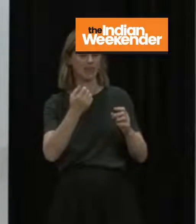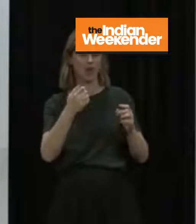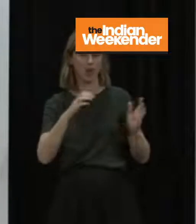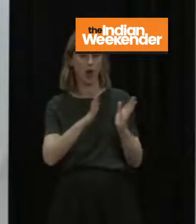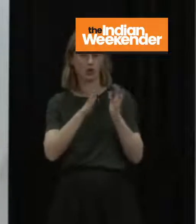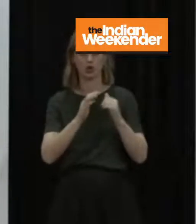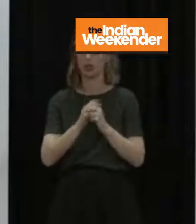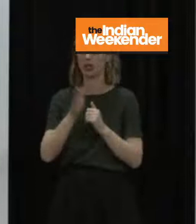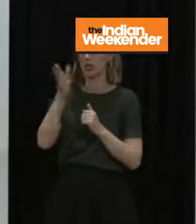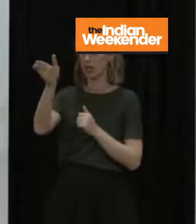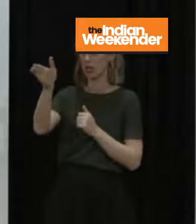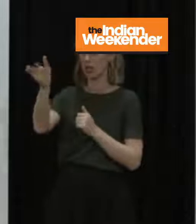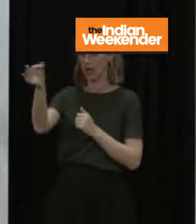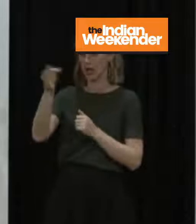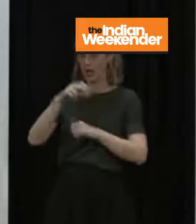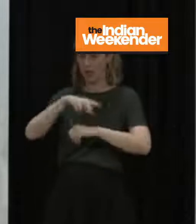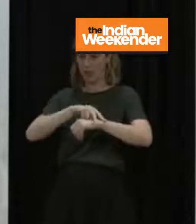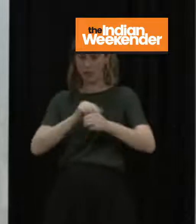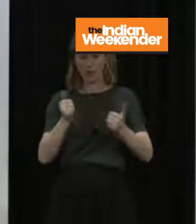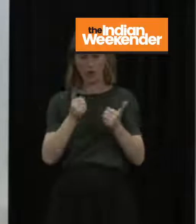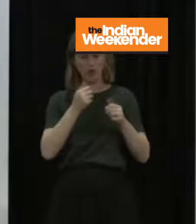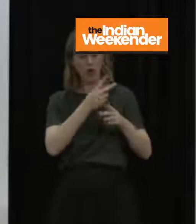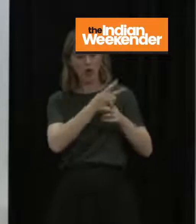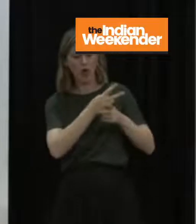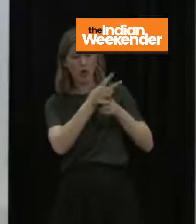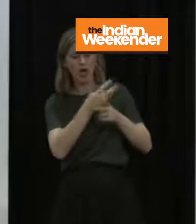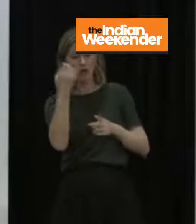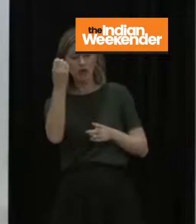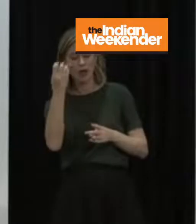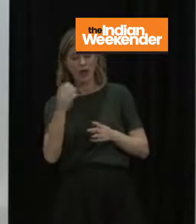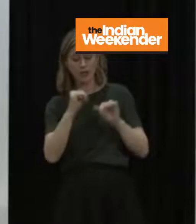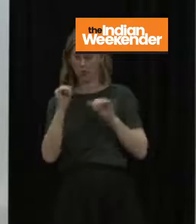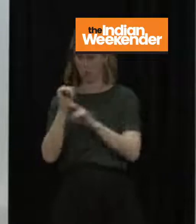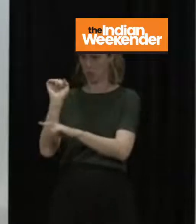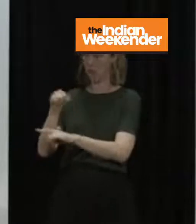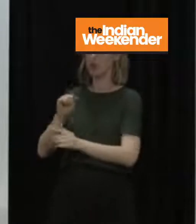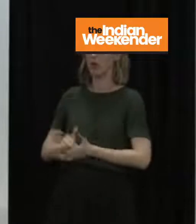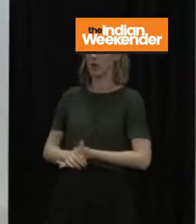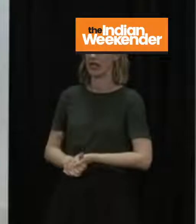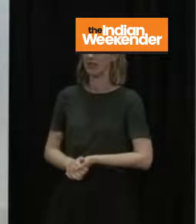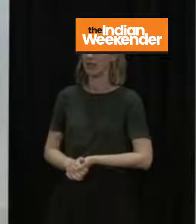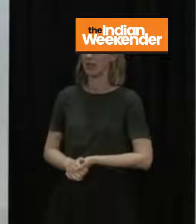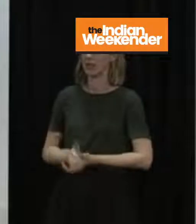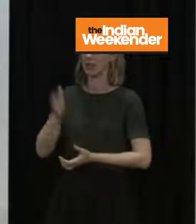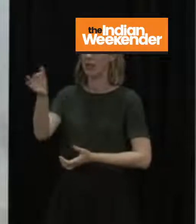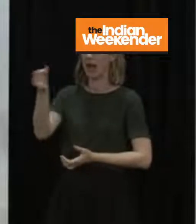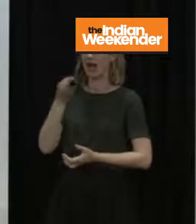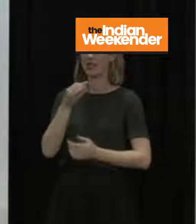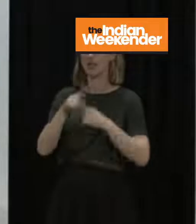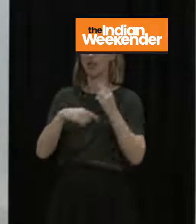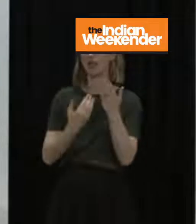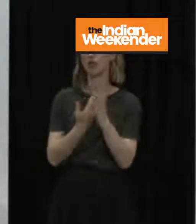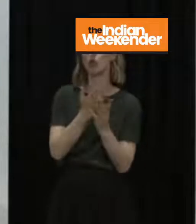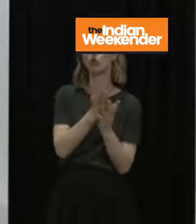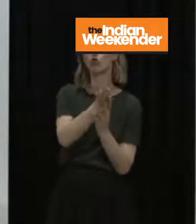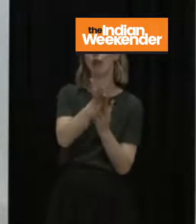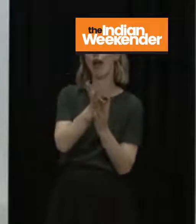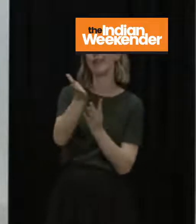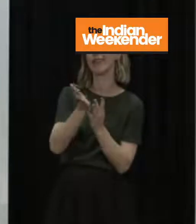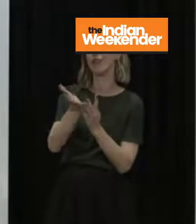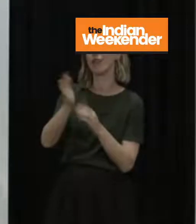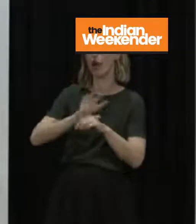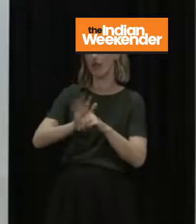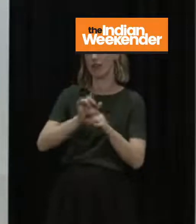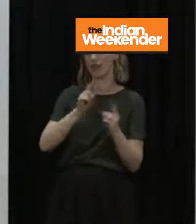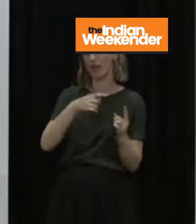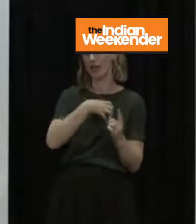with monitoring the traffic light system? Absolutely. On the new variant, can I just clarify, is